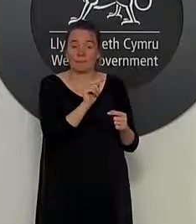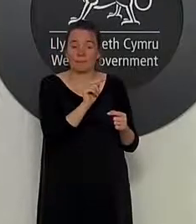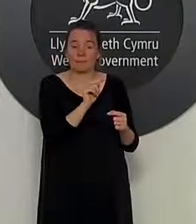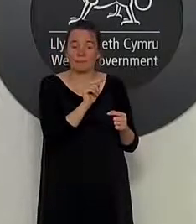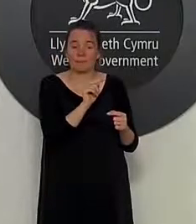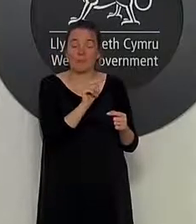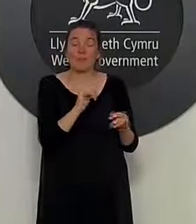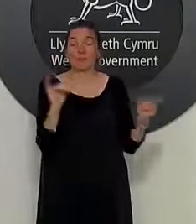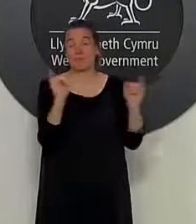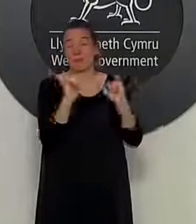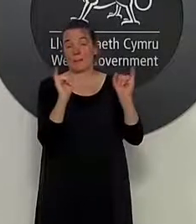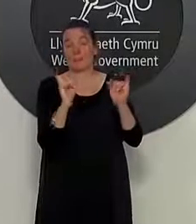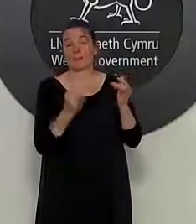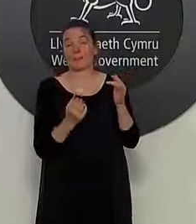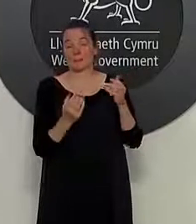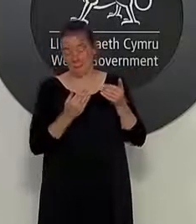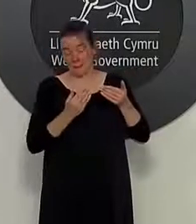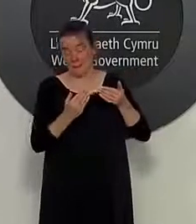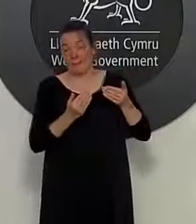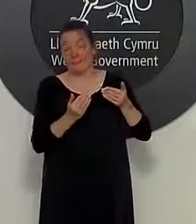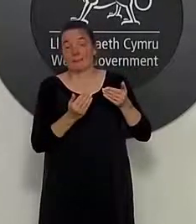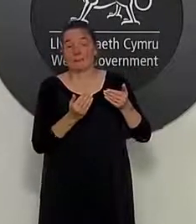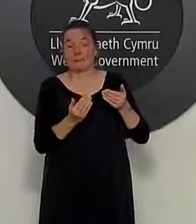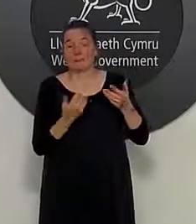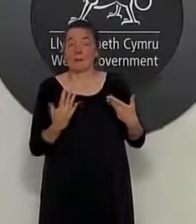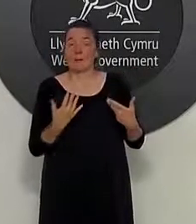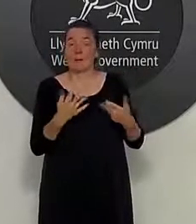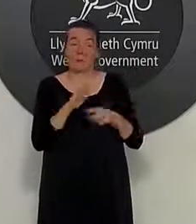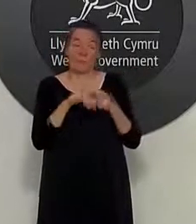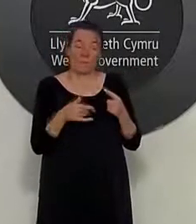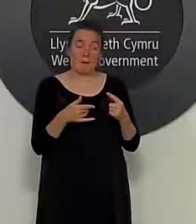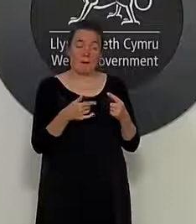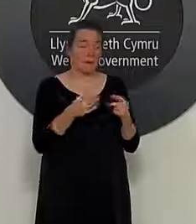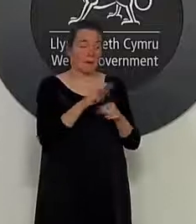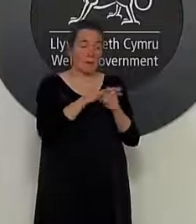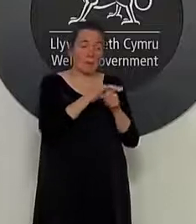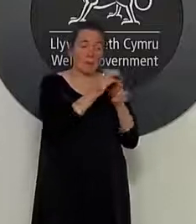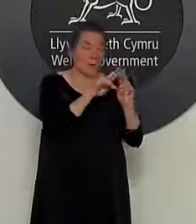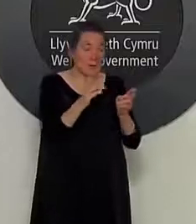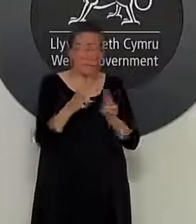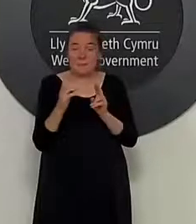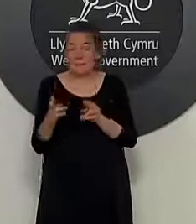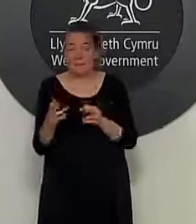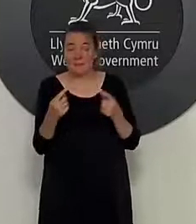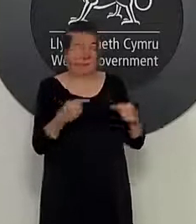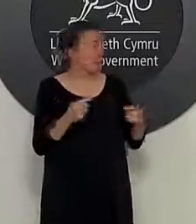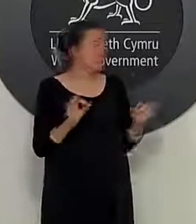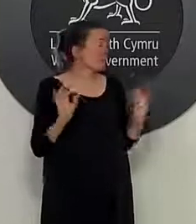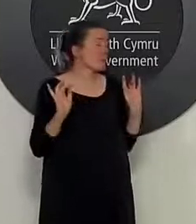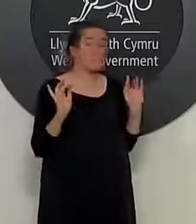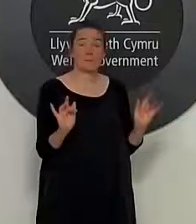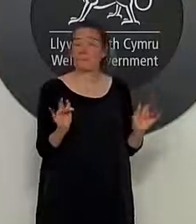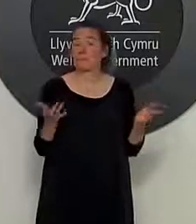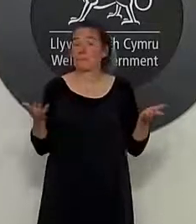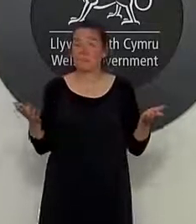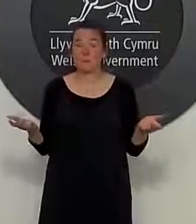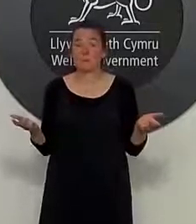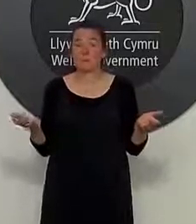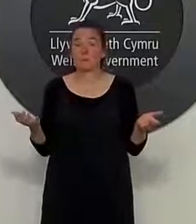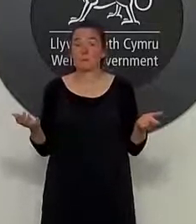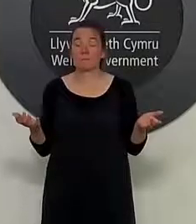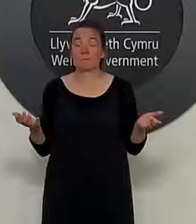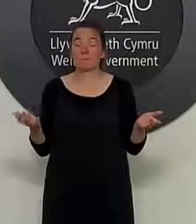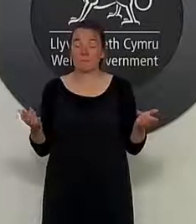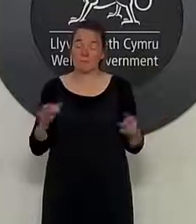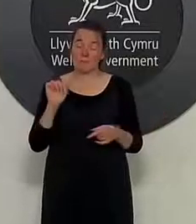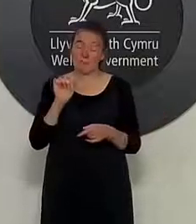they've reached a crisis point in terms of the availability of local housing. And I think it's the right thing for the Government of Wales,